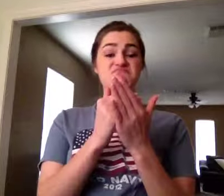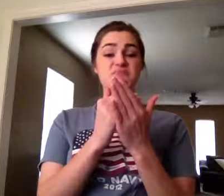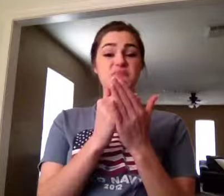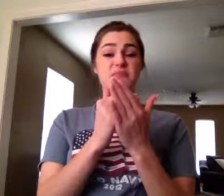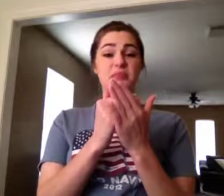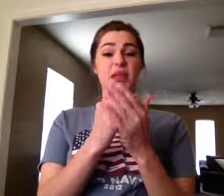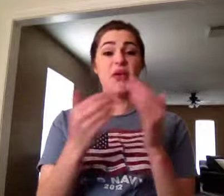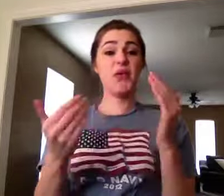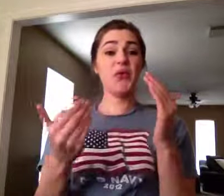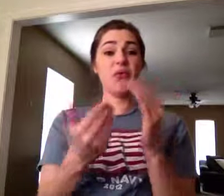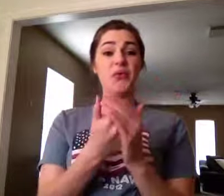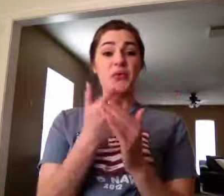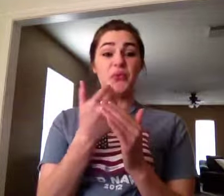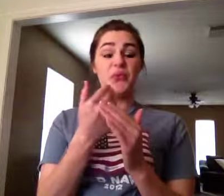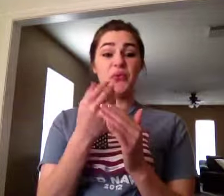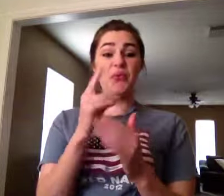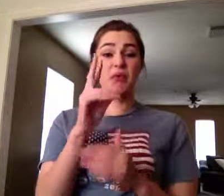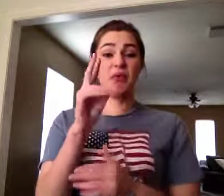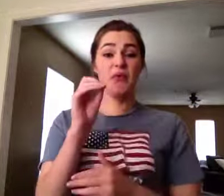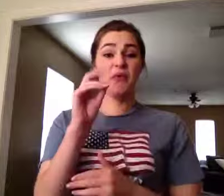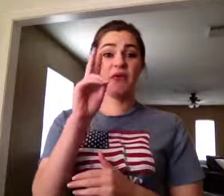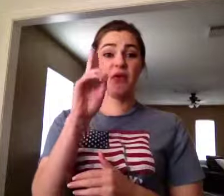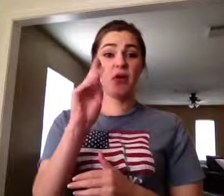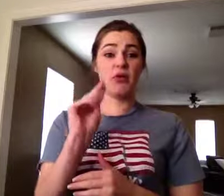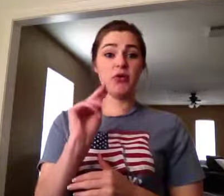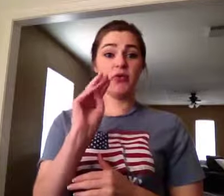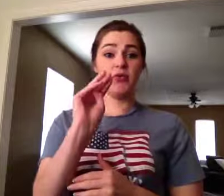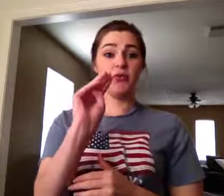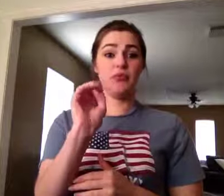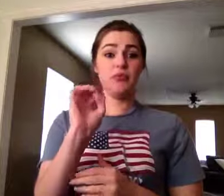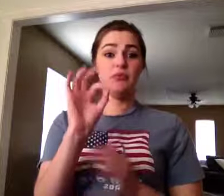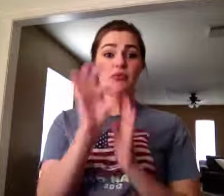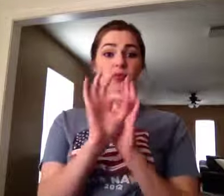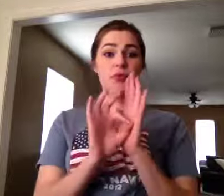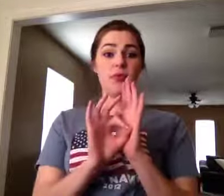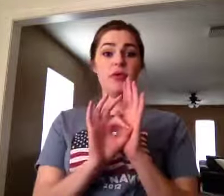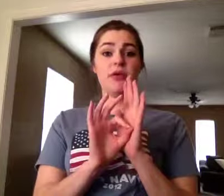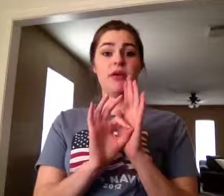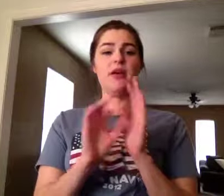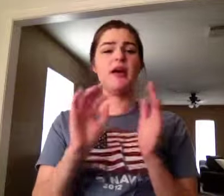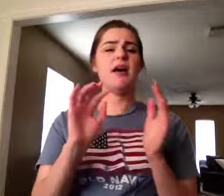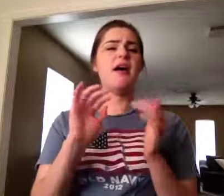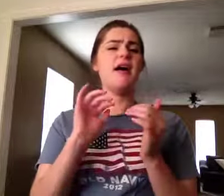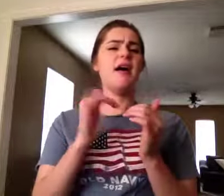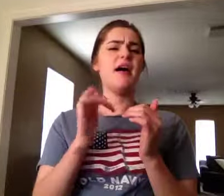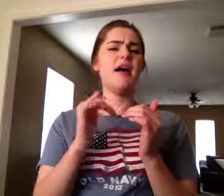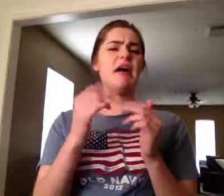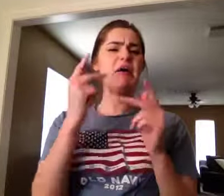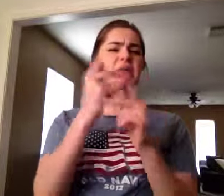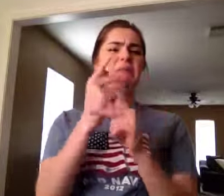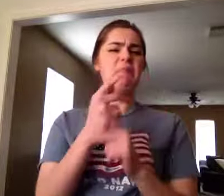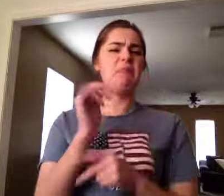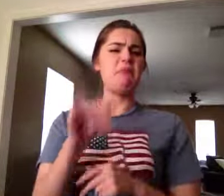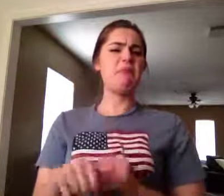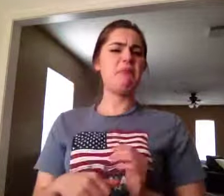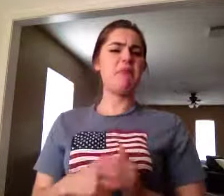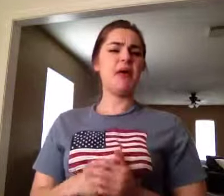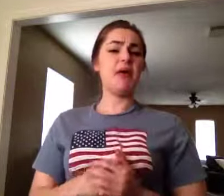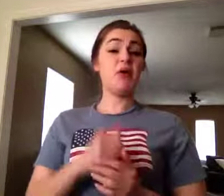we practiced yesterday. Now, how do we calculate volume? Remember, in addition to the length and the width,